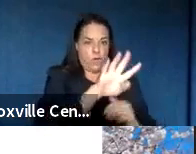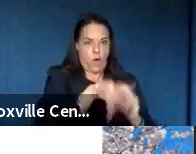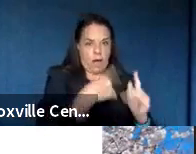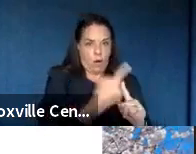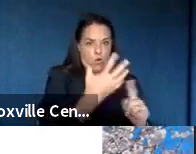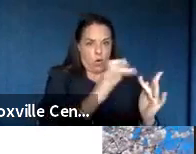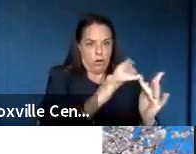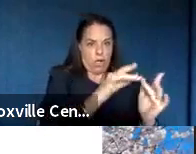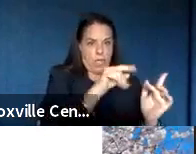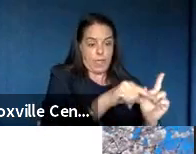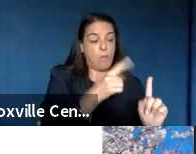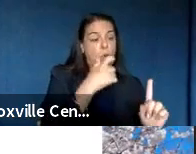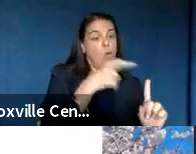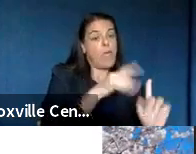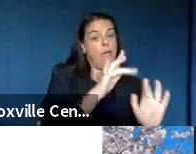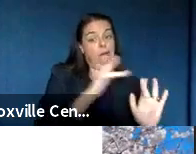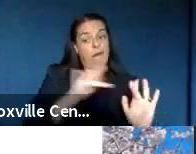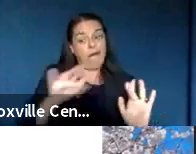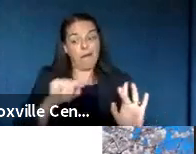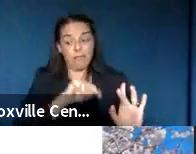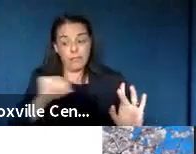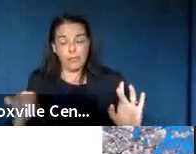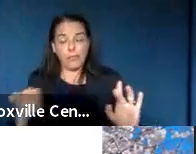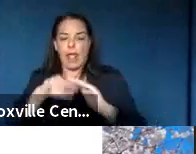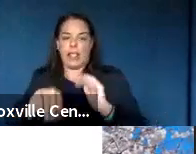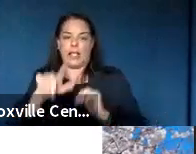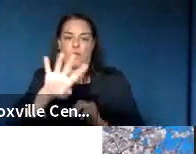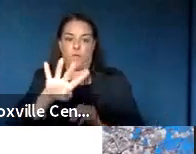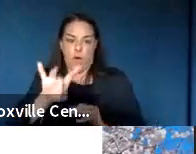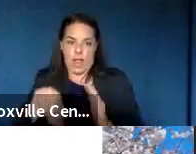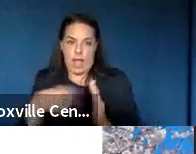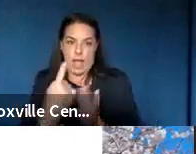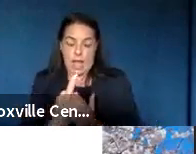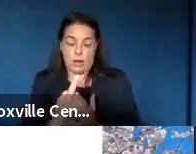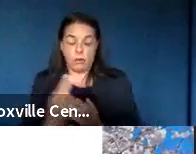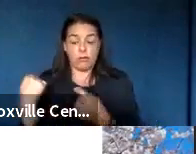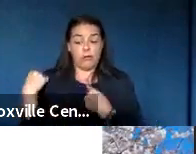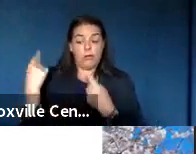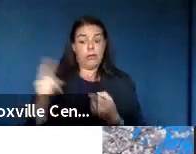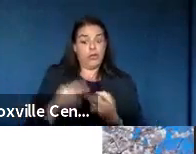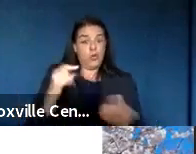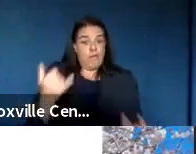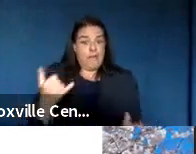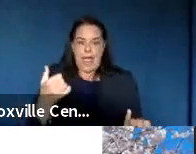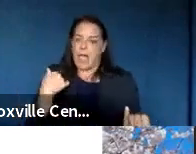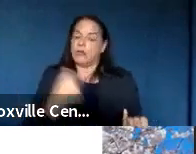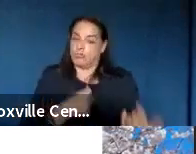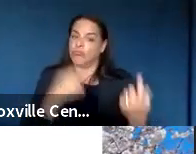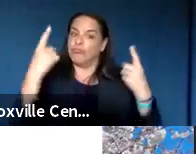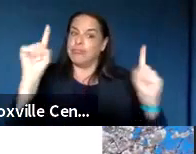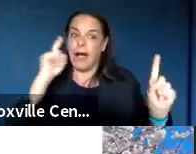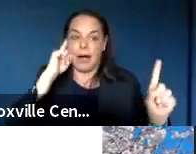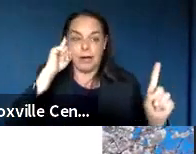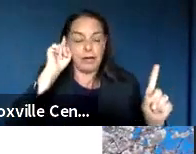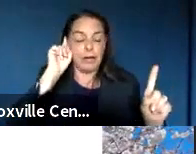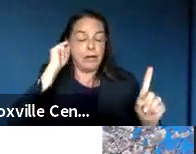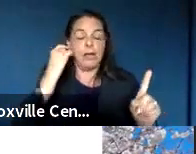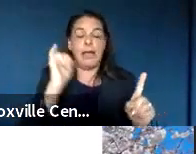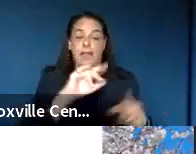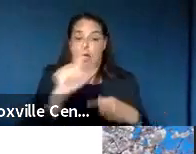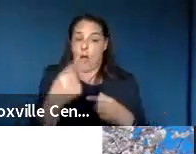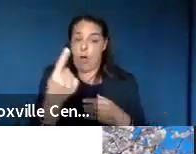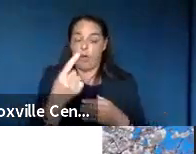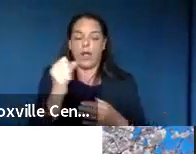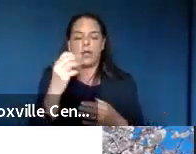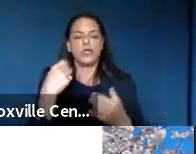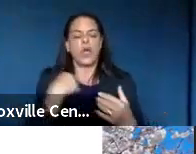To date, throughout this pandemic, we have accomplished that for all of our cases and contacts. Because of that, this benchmark continues to be represented